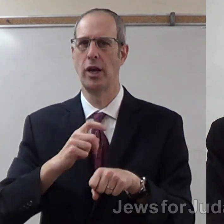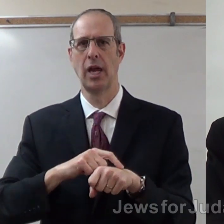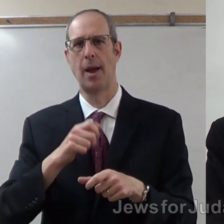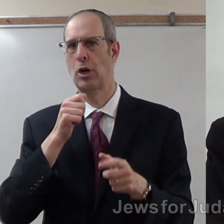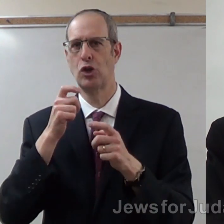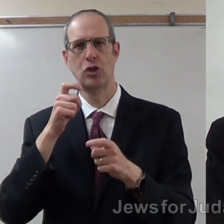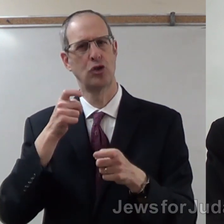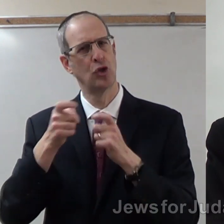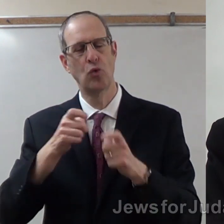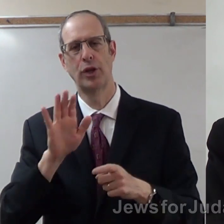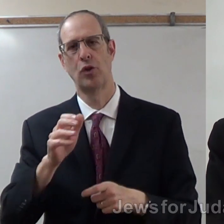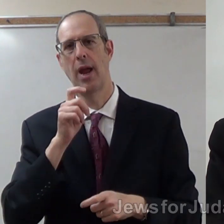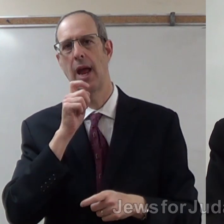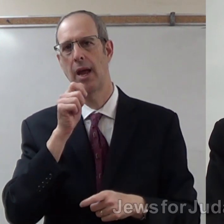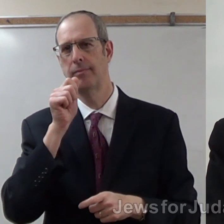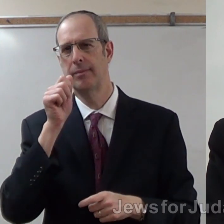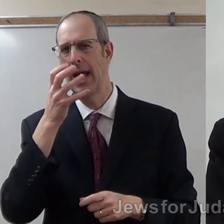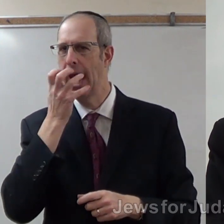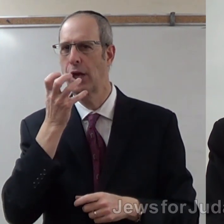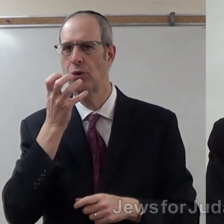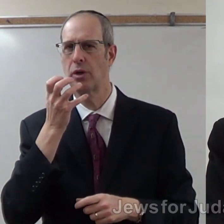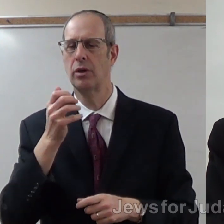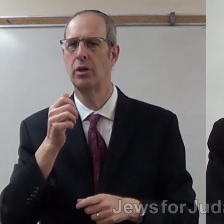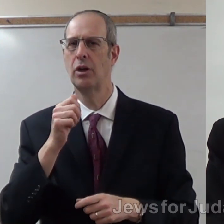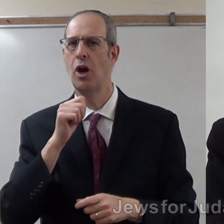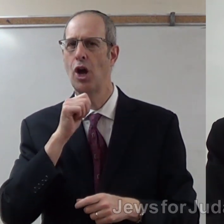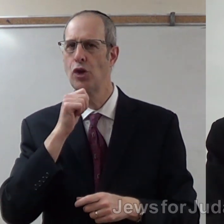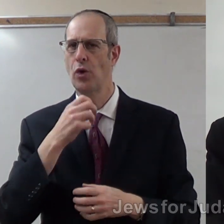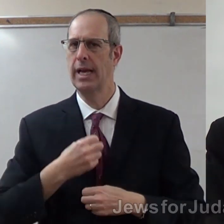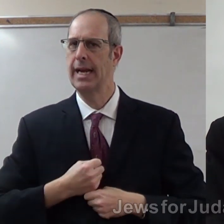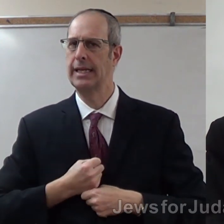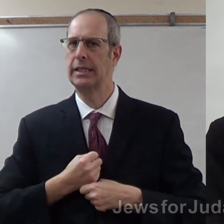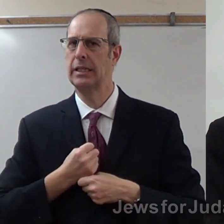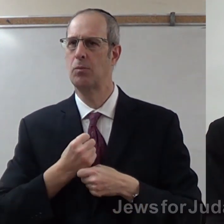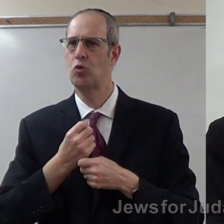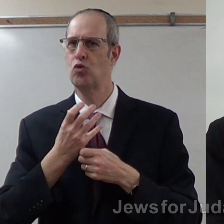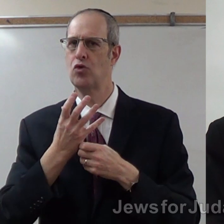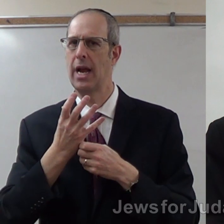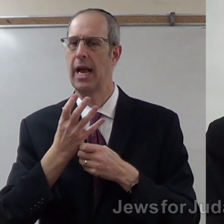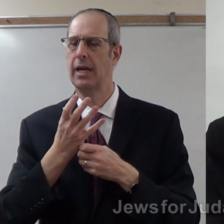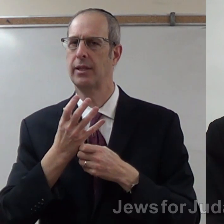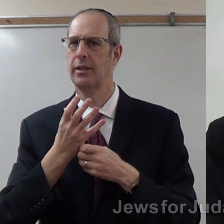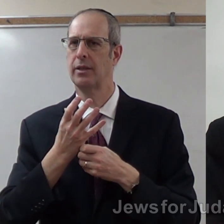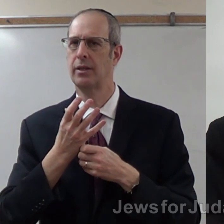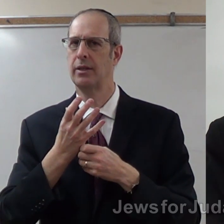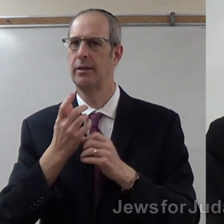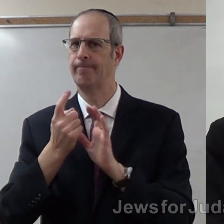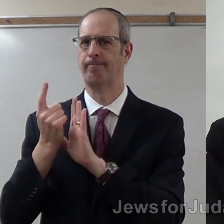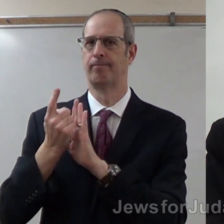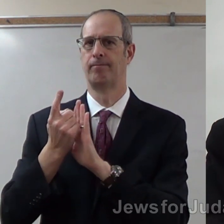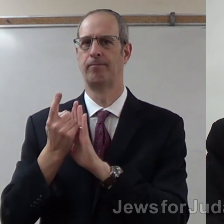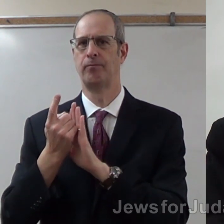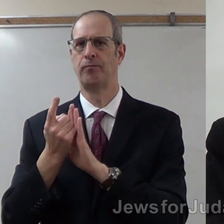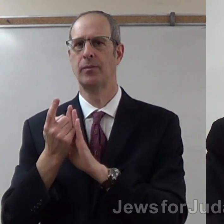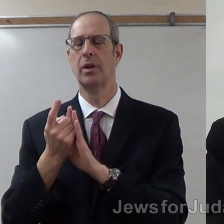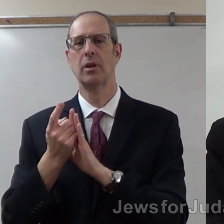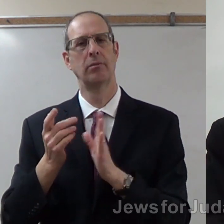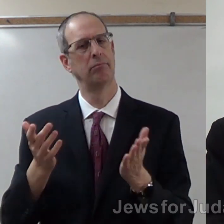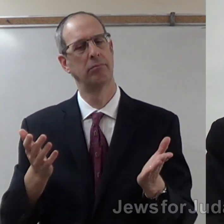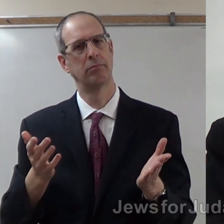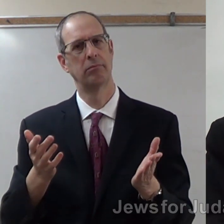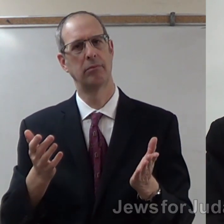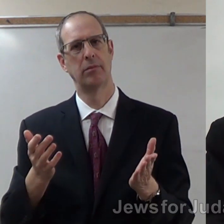anger, at least don't express it right away. Don't express it right